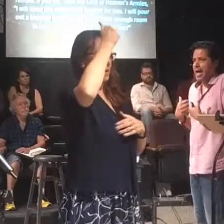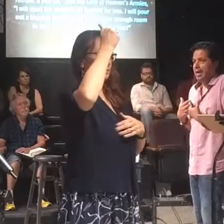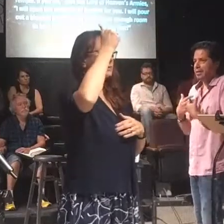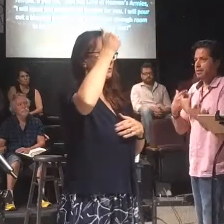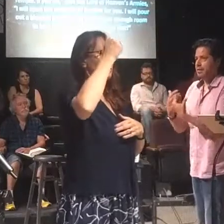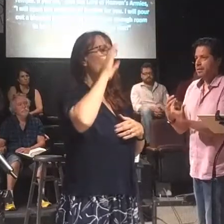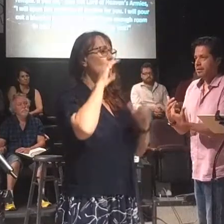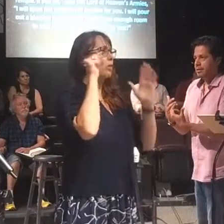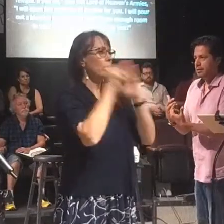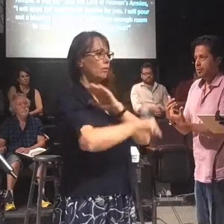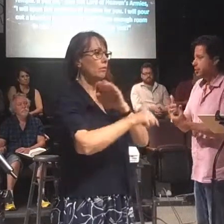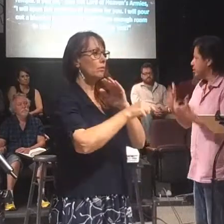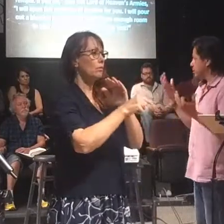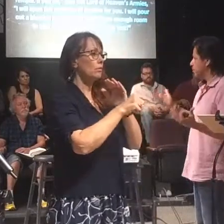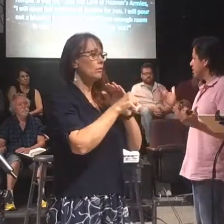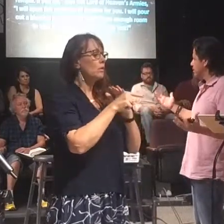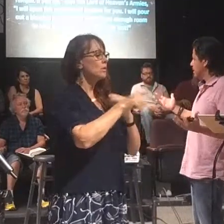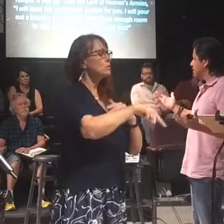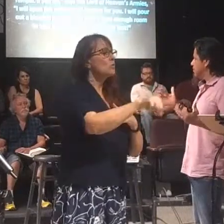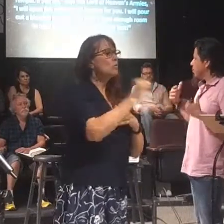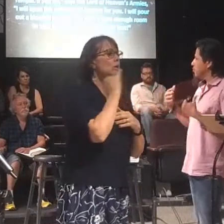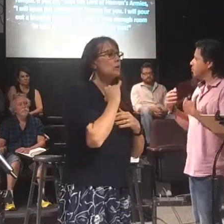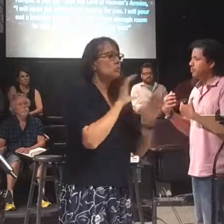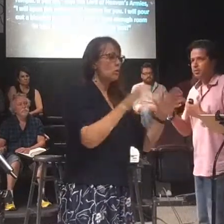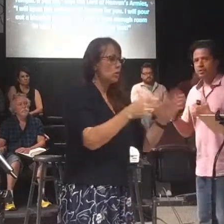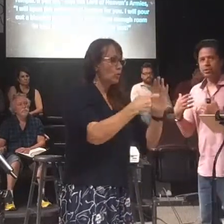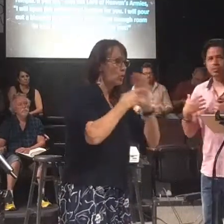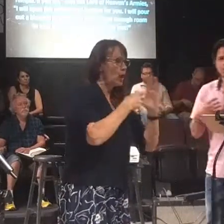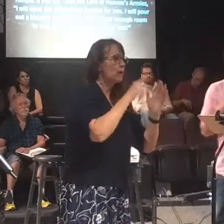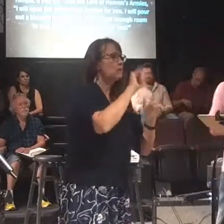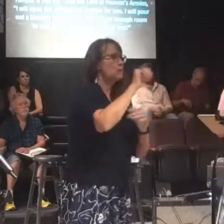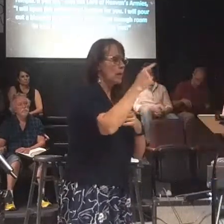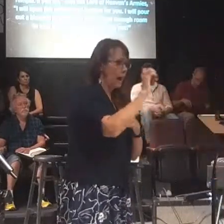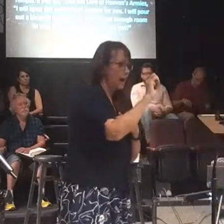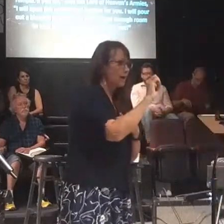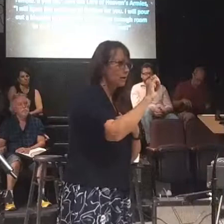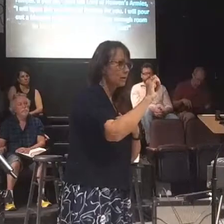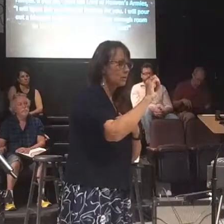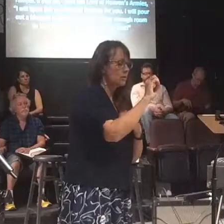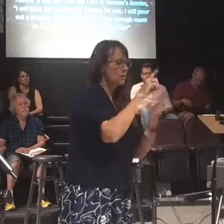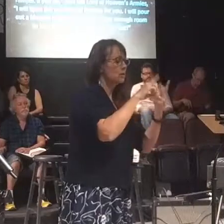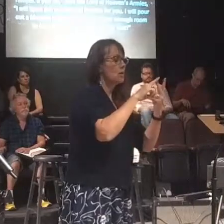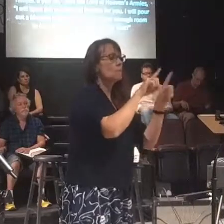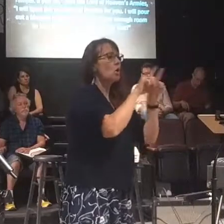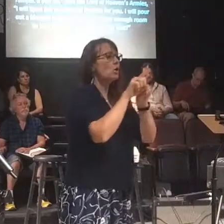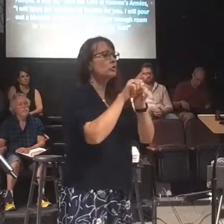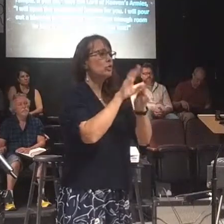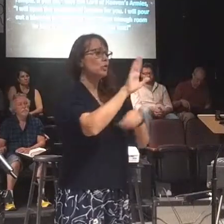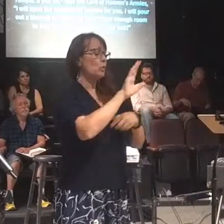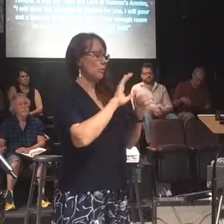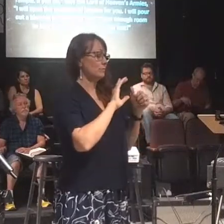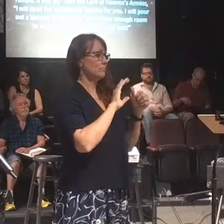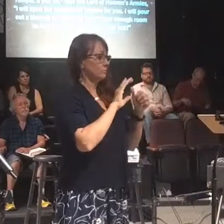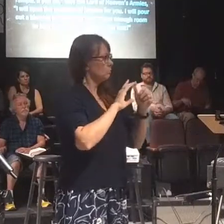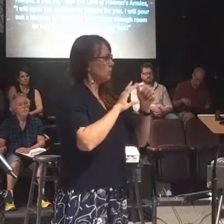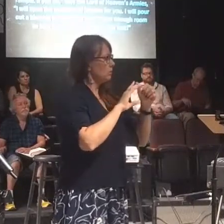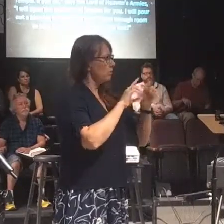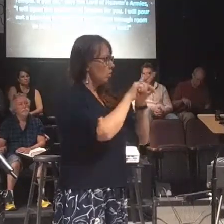to tithe just in general as a concept, no, you were supposed to bring your first fruit, your best